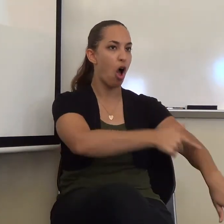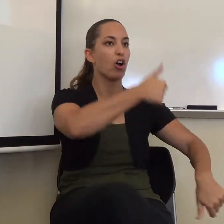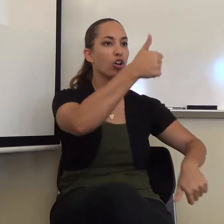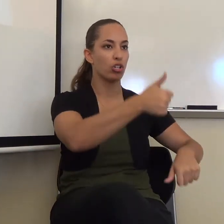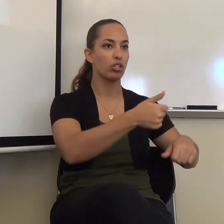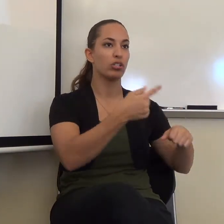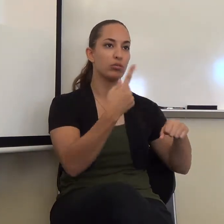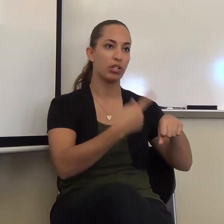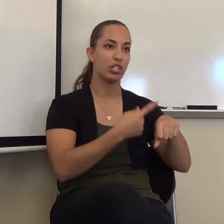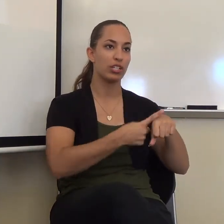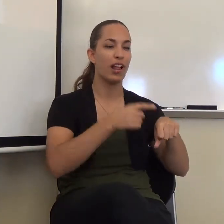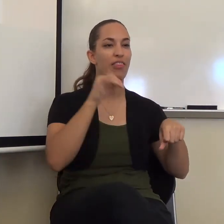block organization.